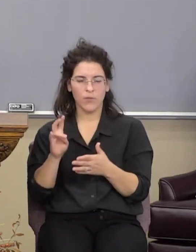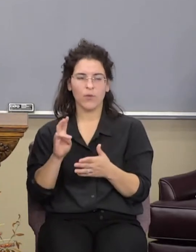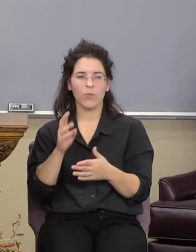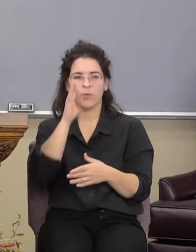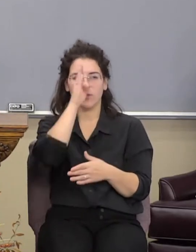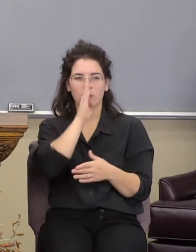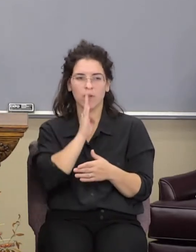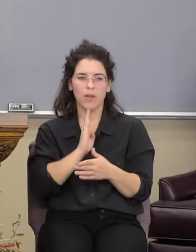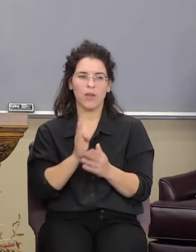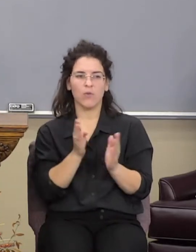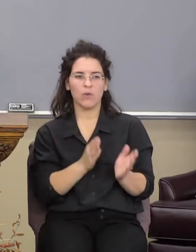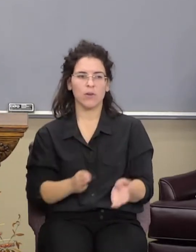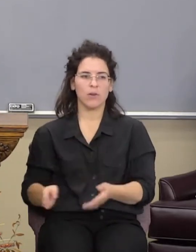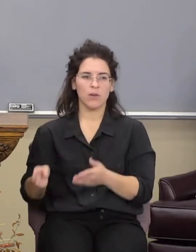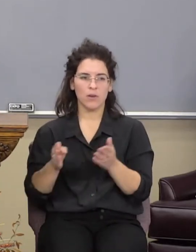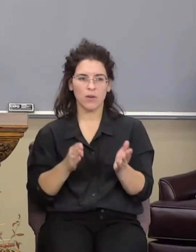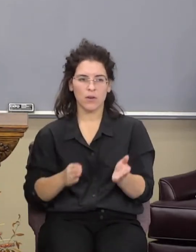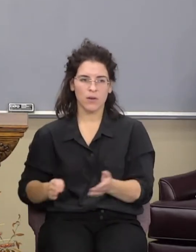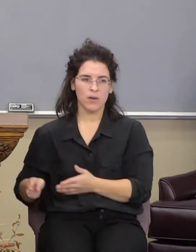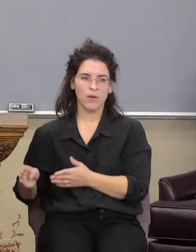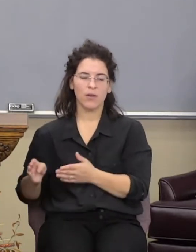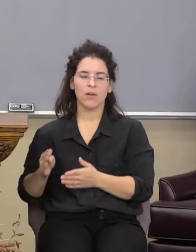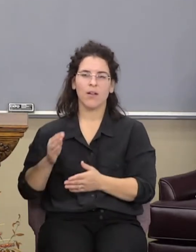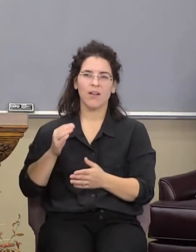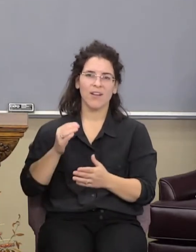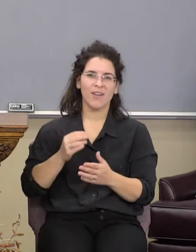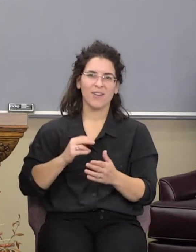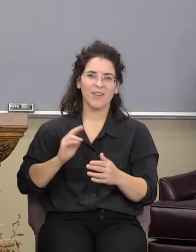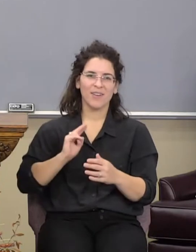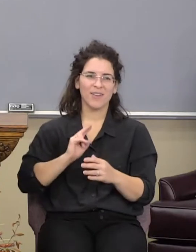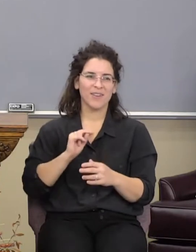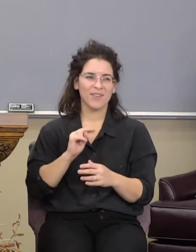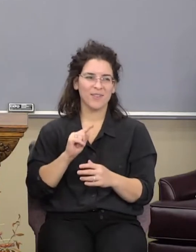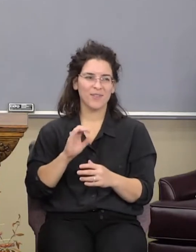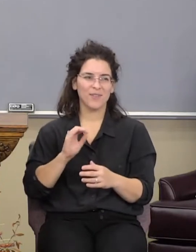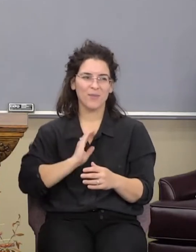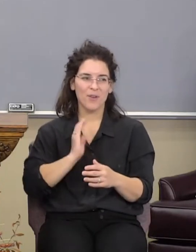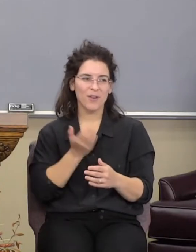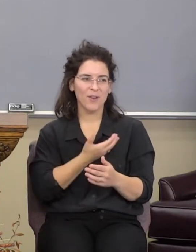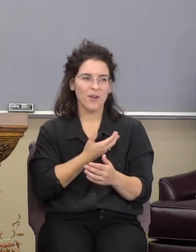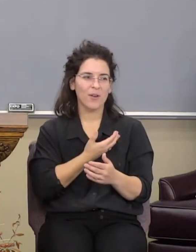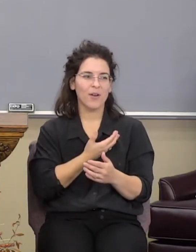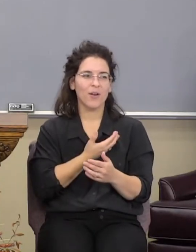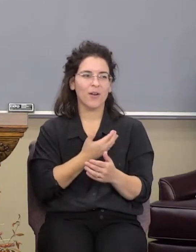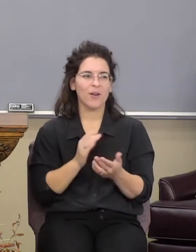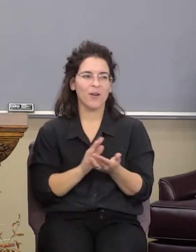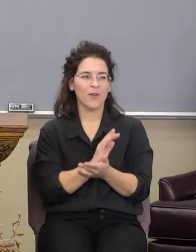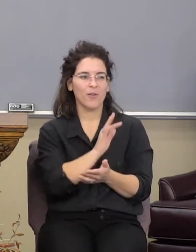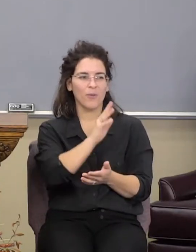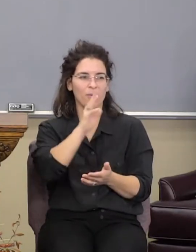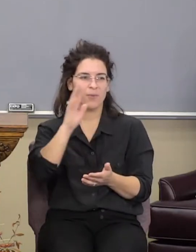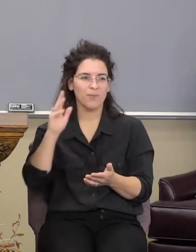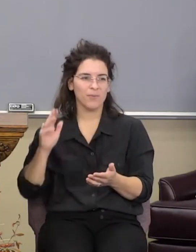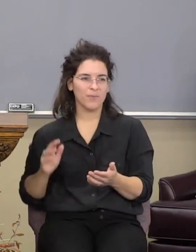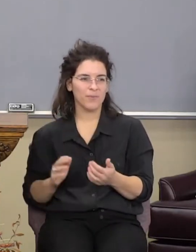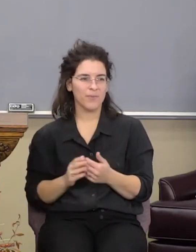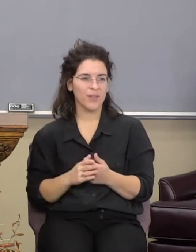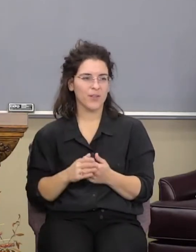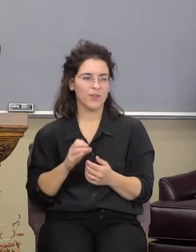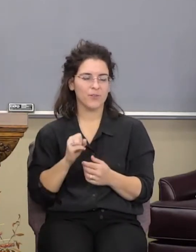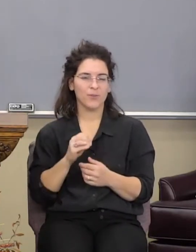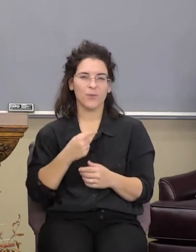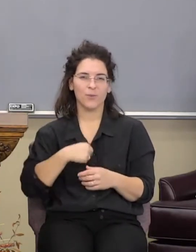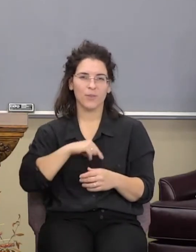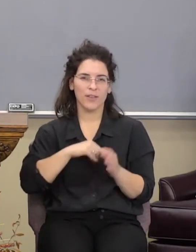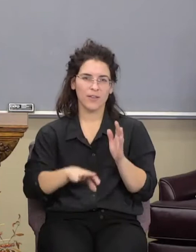God ordained before the world," now notice, "unto our glory." So we find